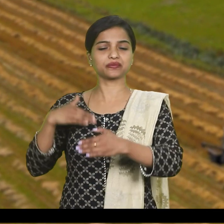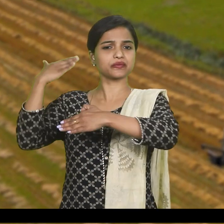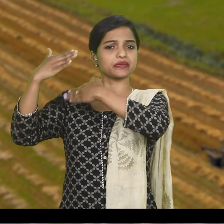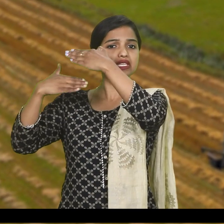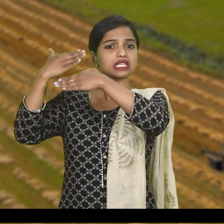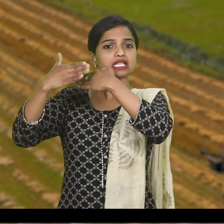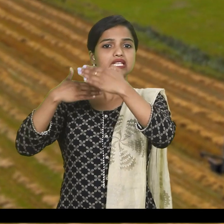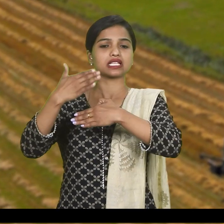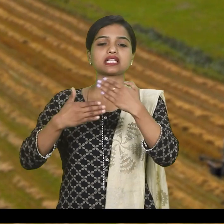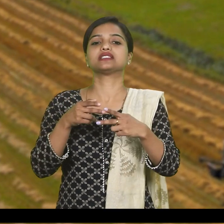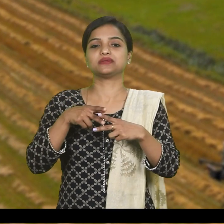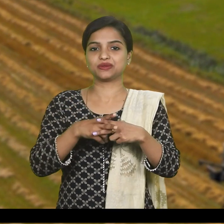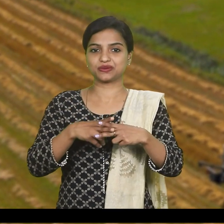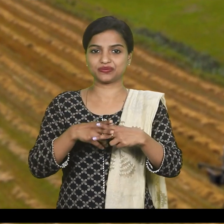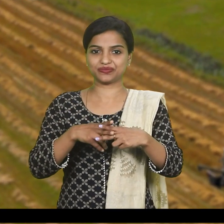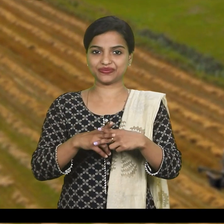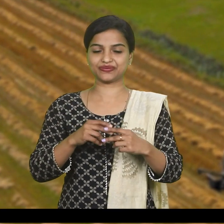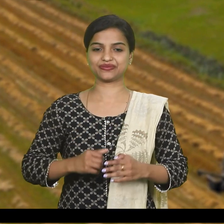Traditional tool.